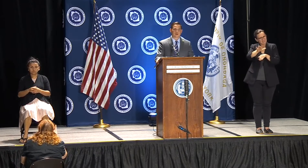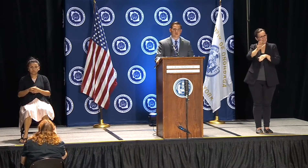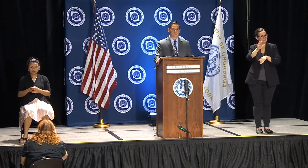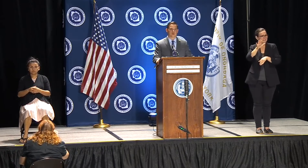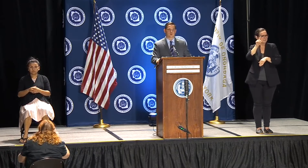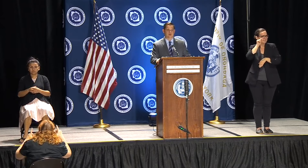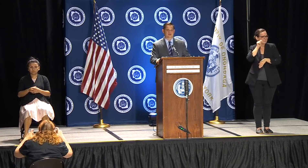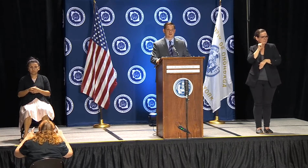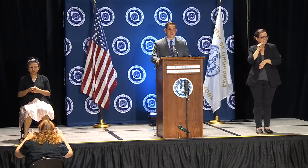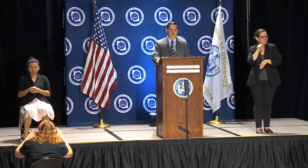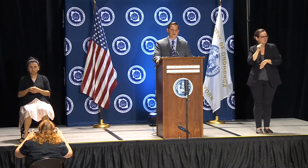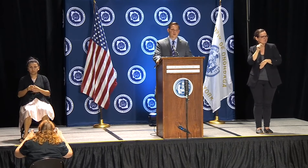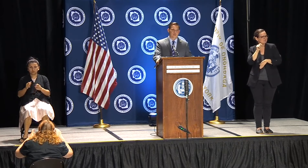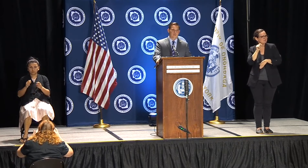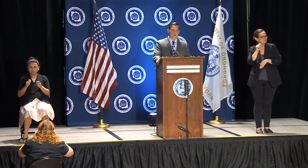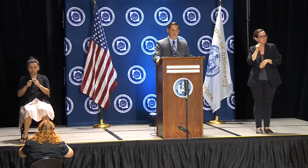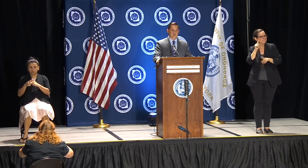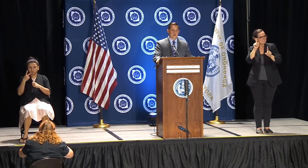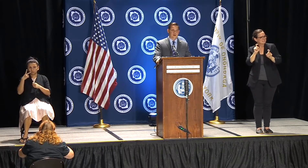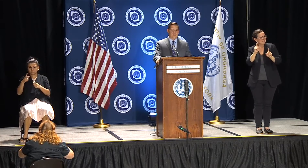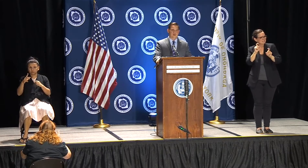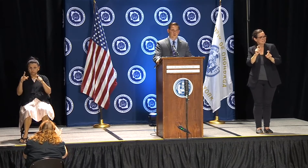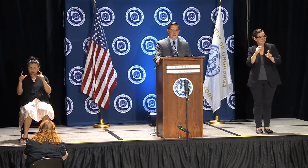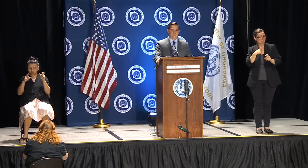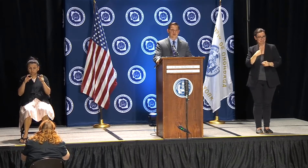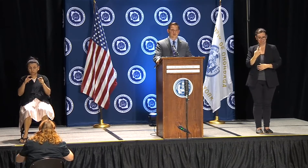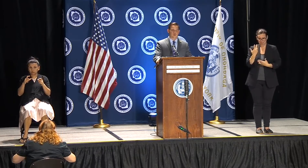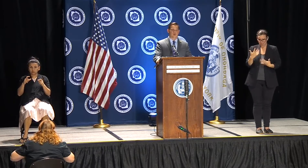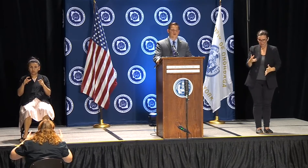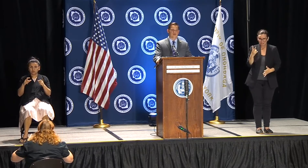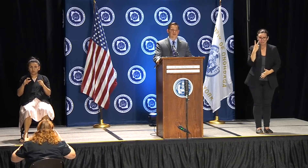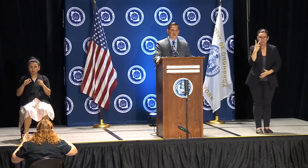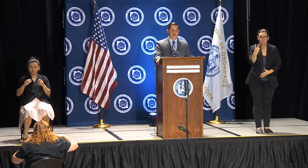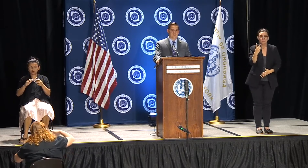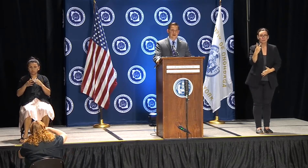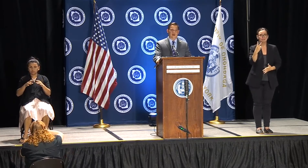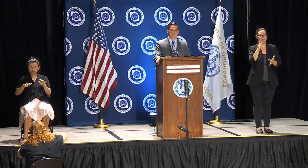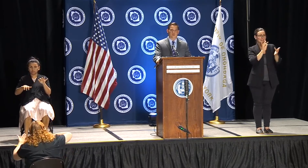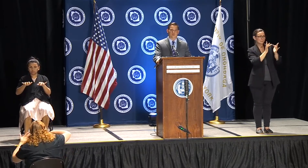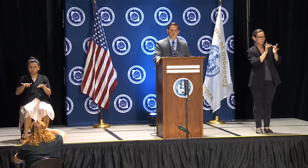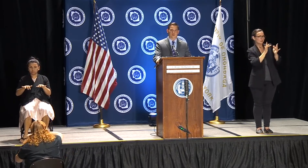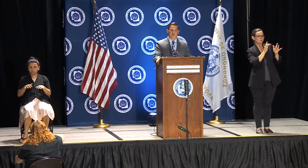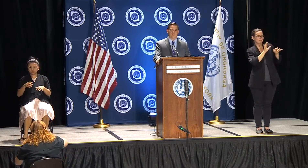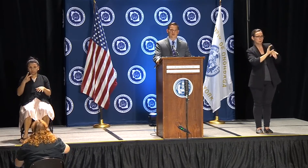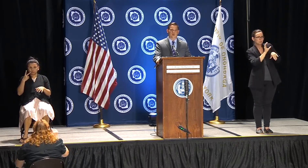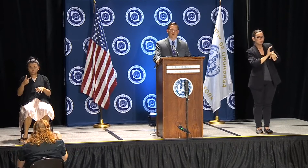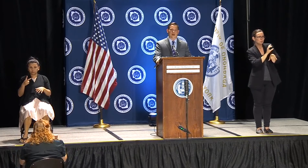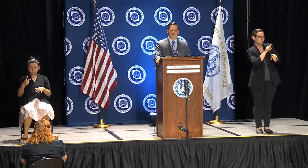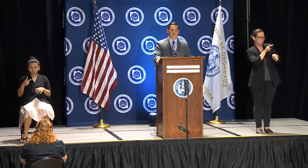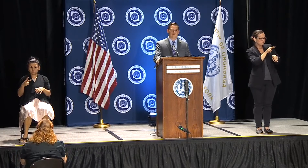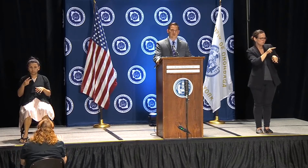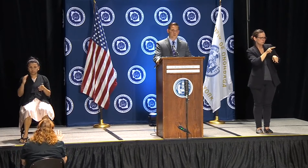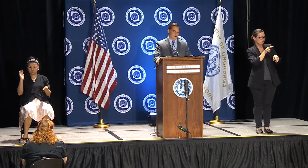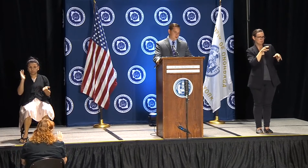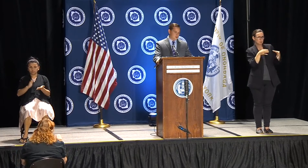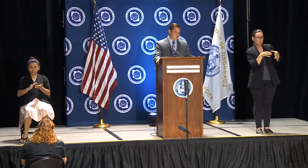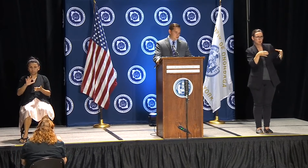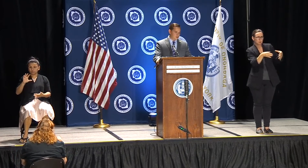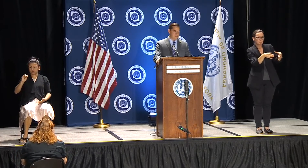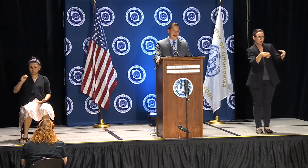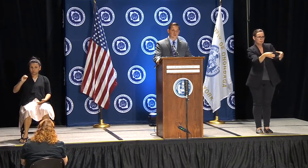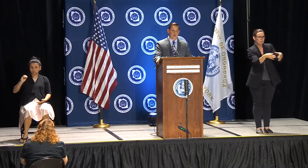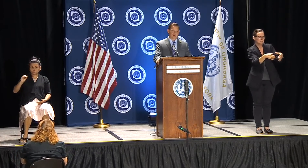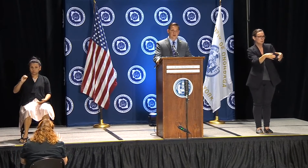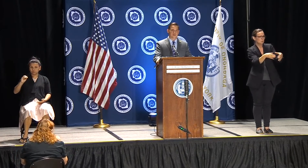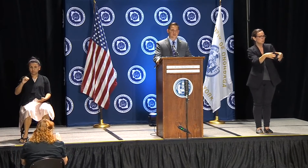That certainly we need to remember. No gatherings of over 50. I didn't count out the people, so I don't think they're quite at 50. But